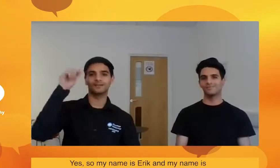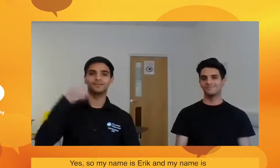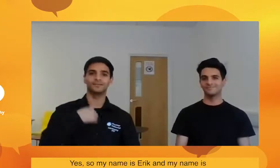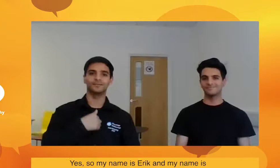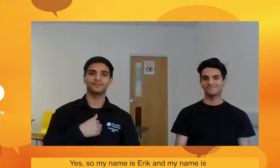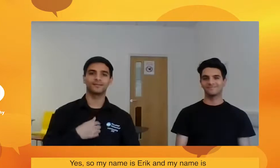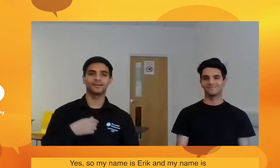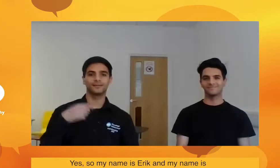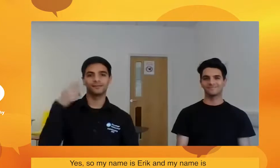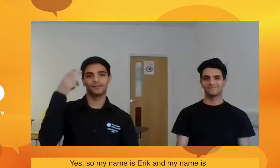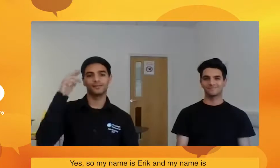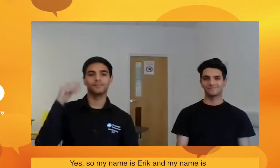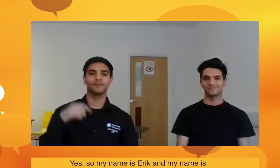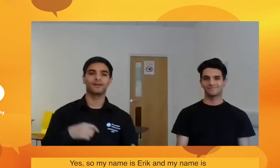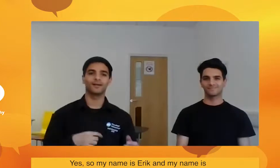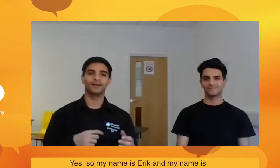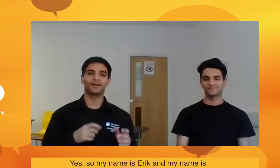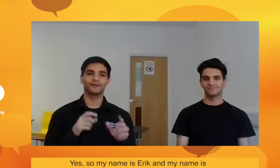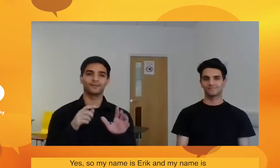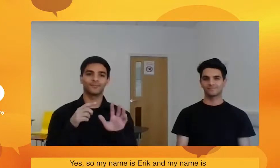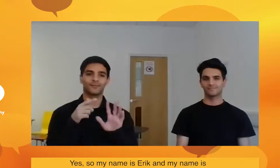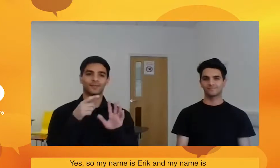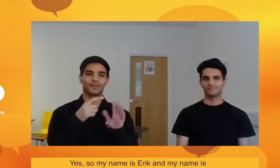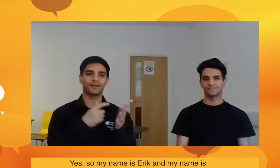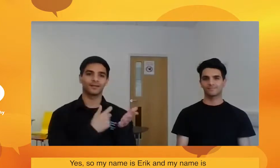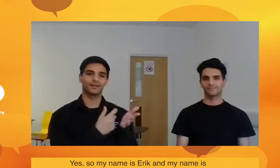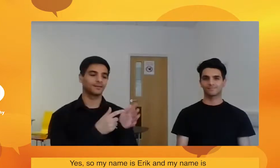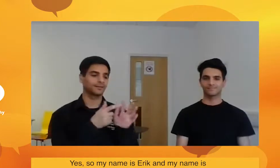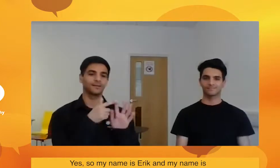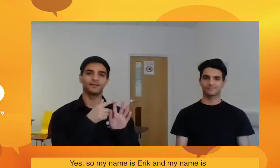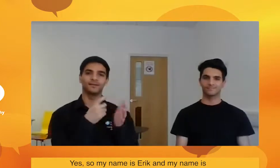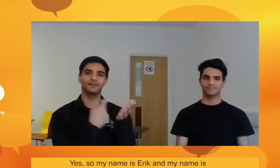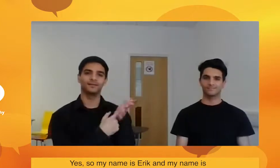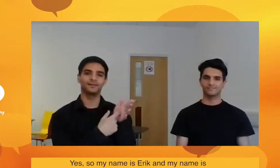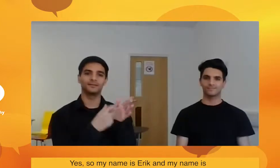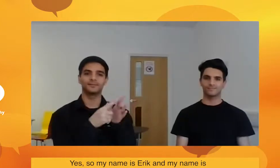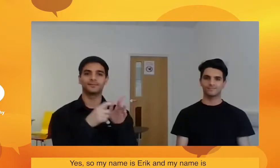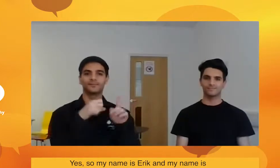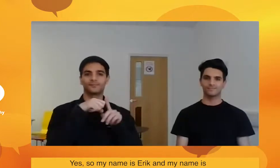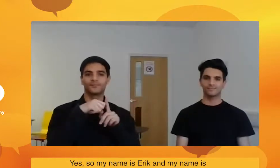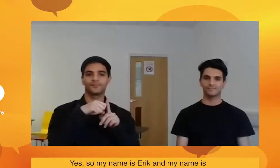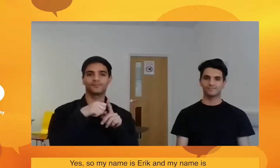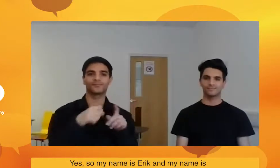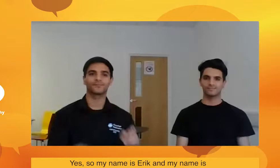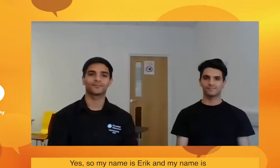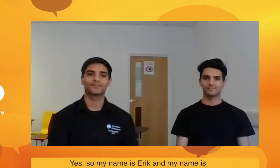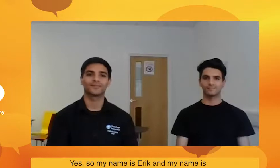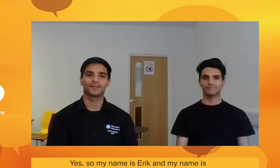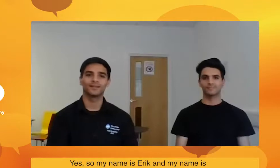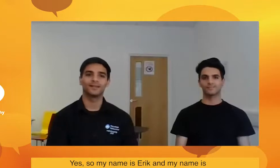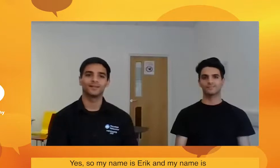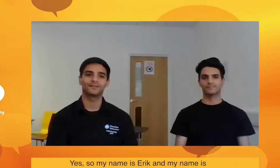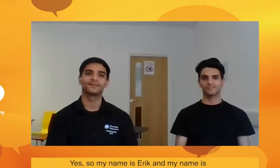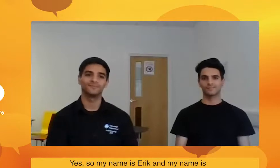Yeah, so my name is Erik